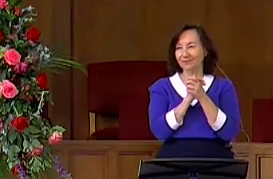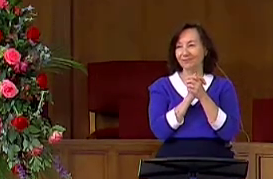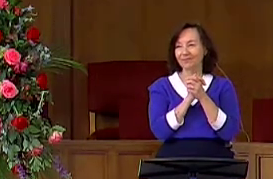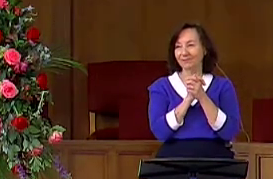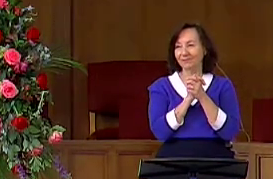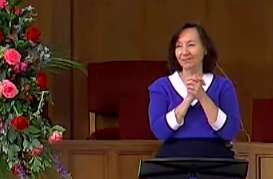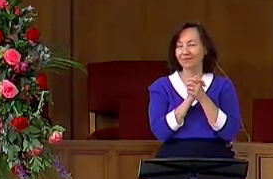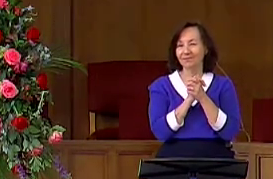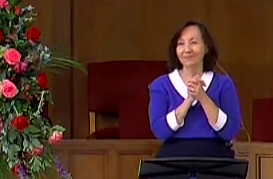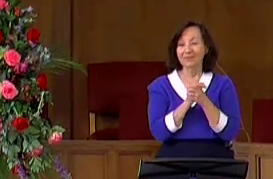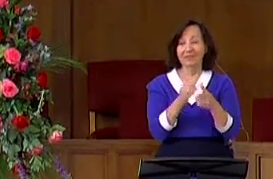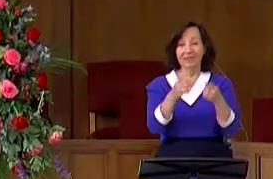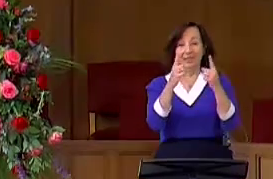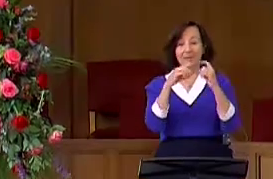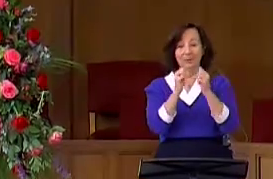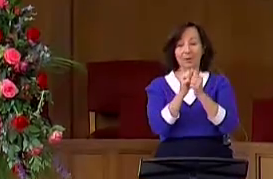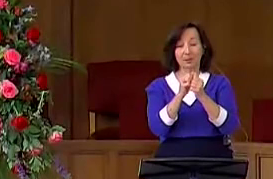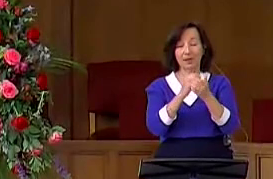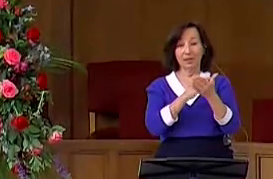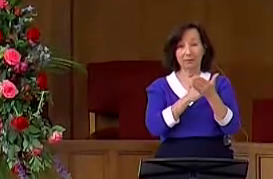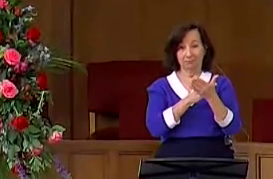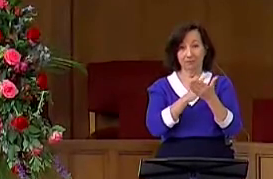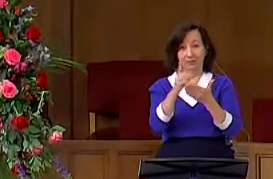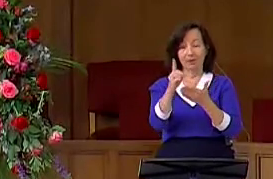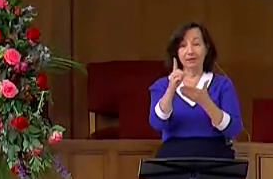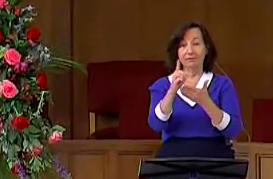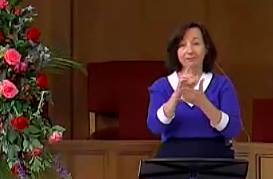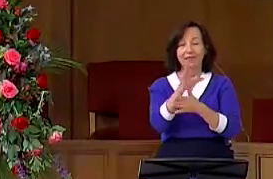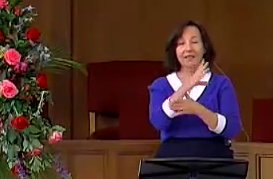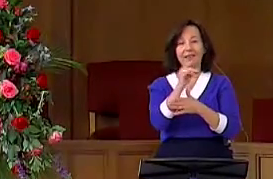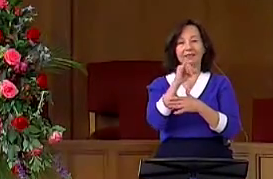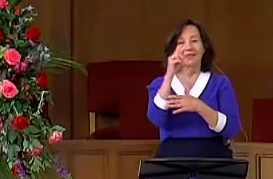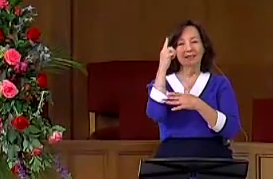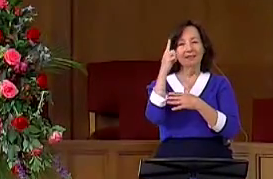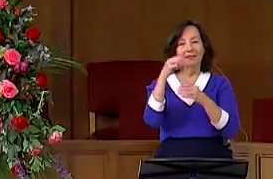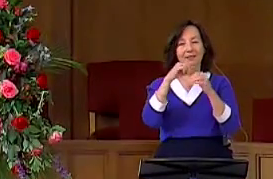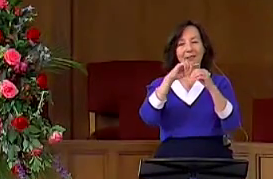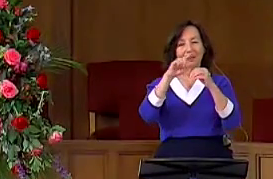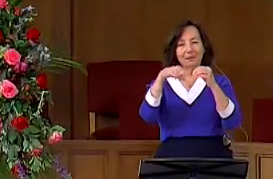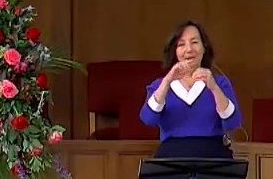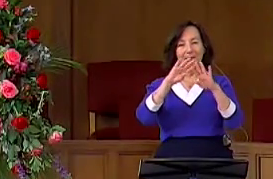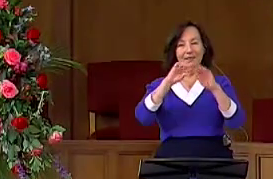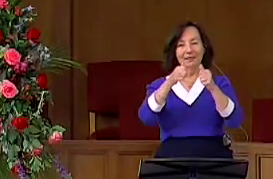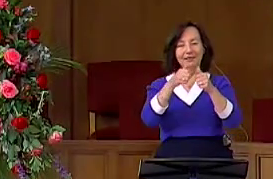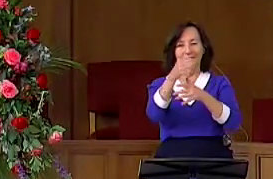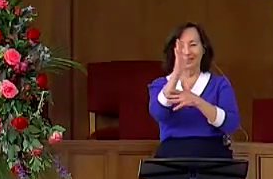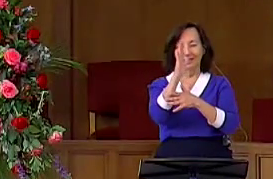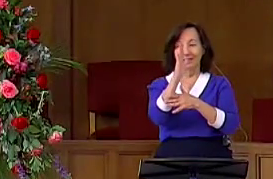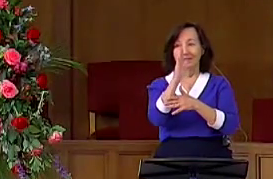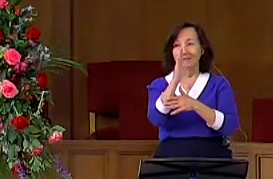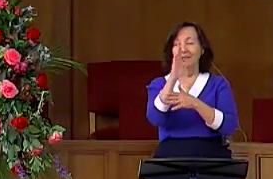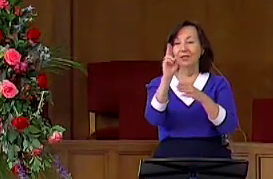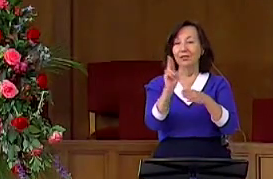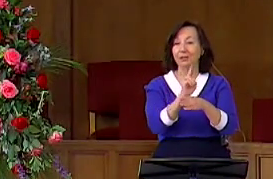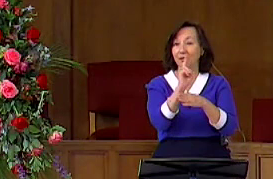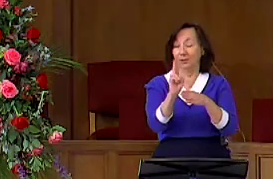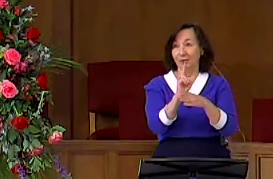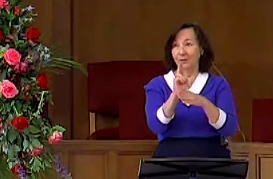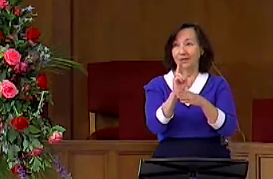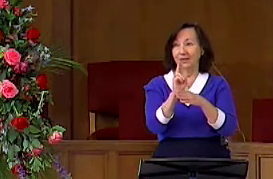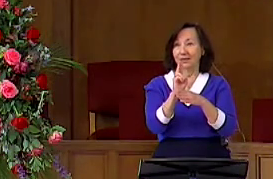It comes with me during the week. And I think about how God uses him